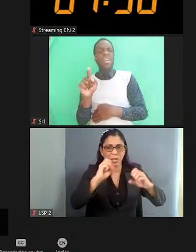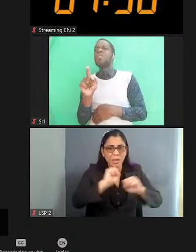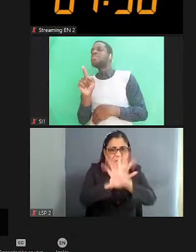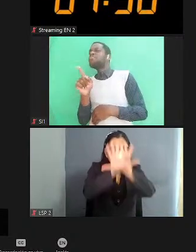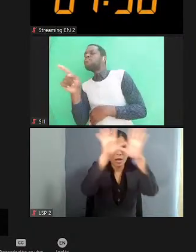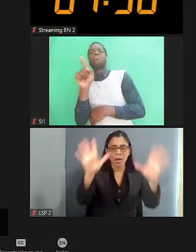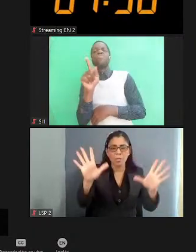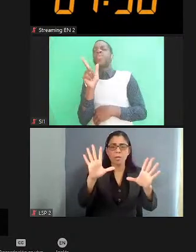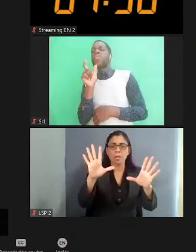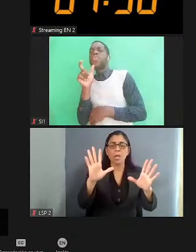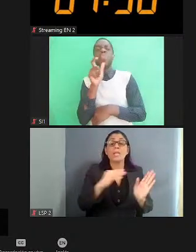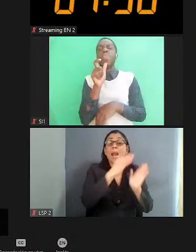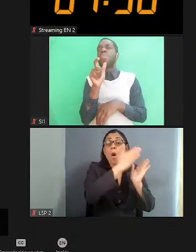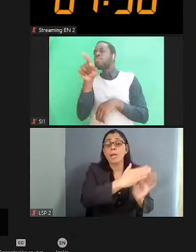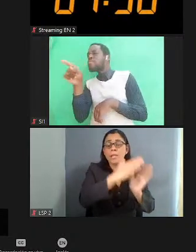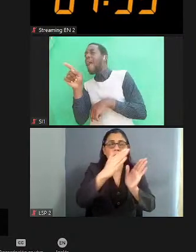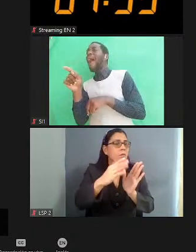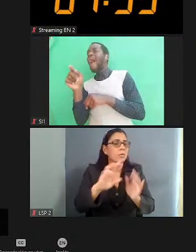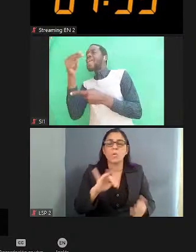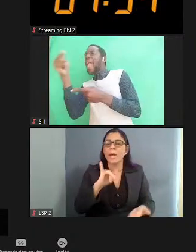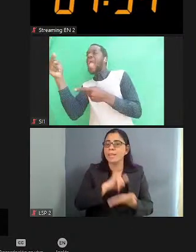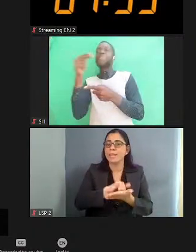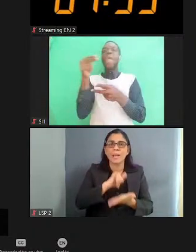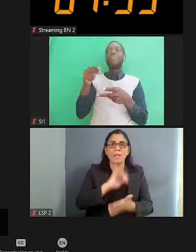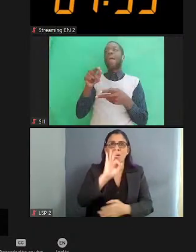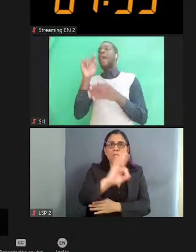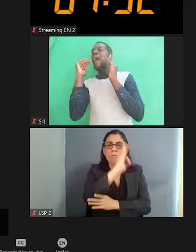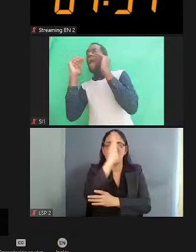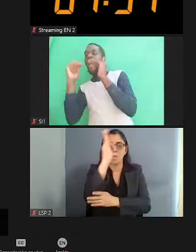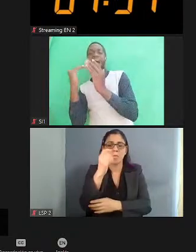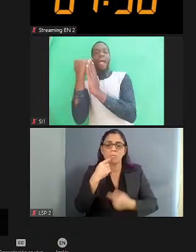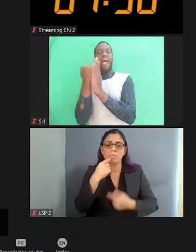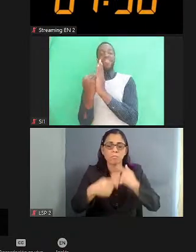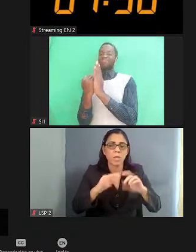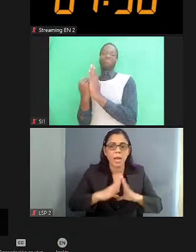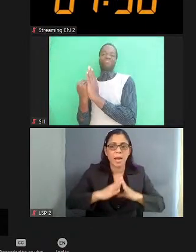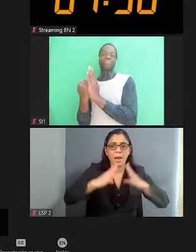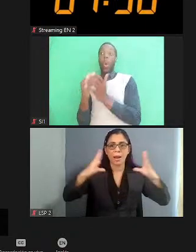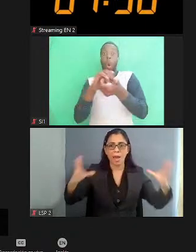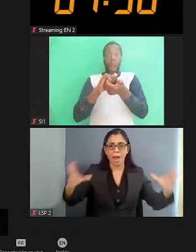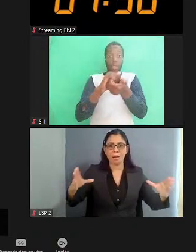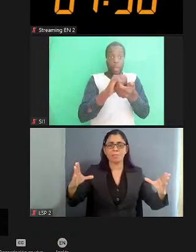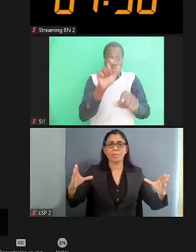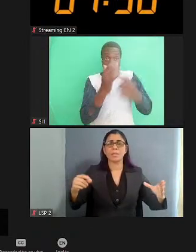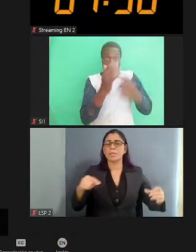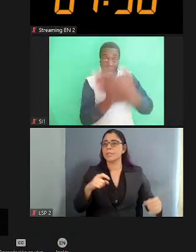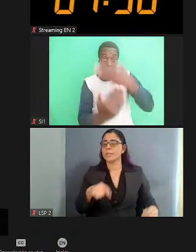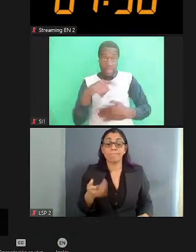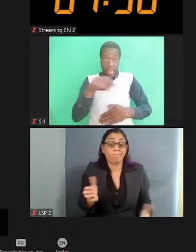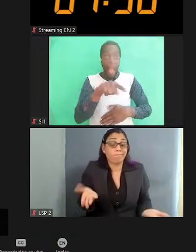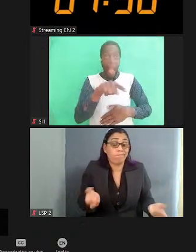identified and so the organizations are not fully formalized at least most of them